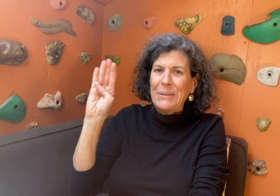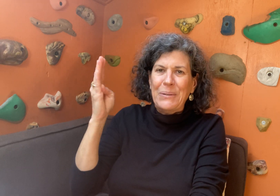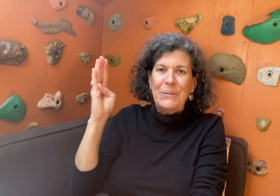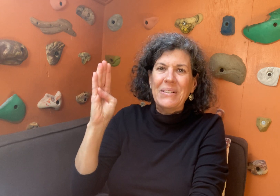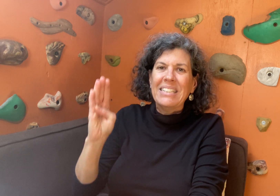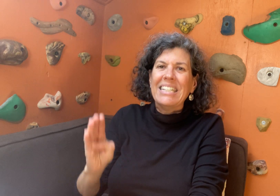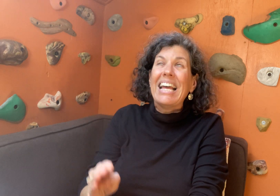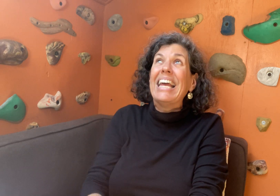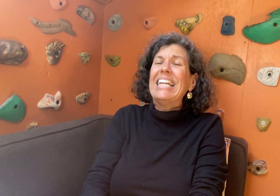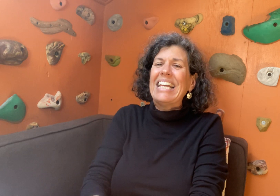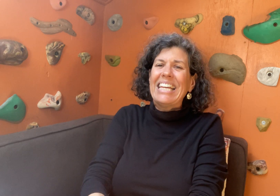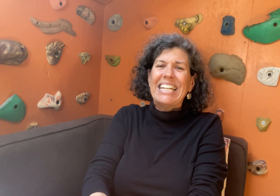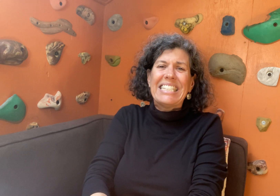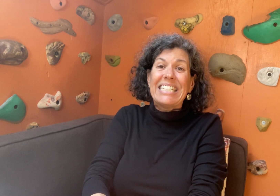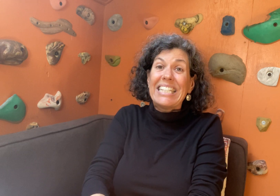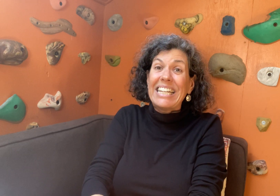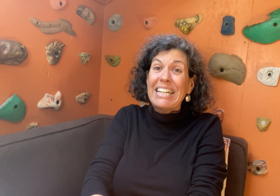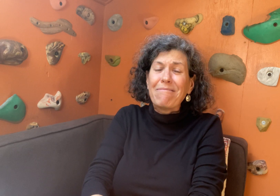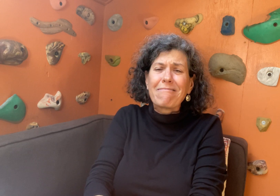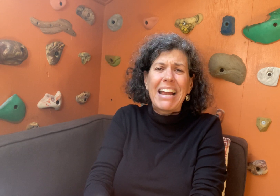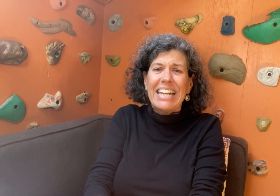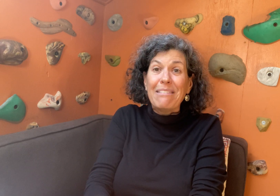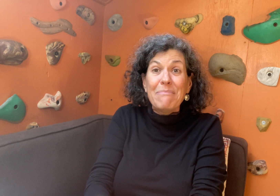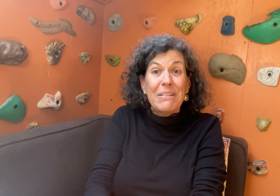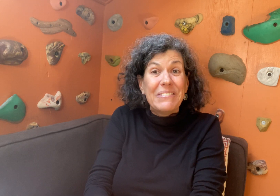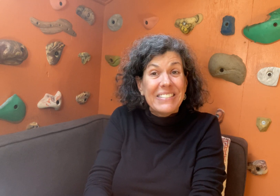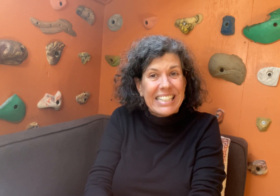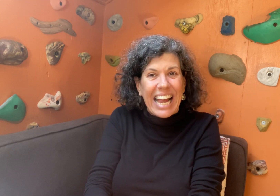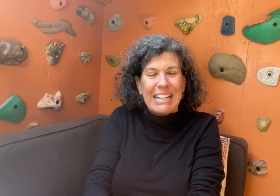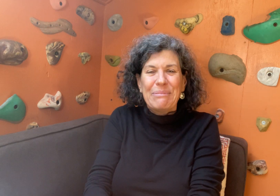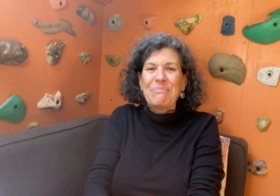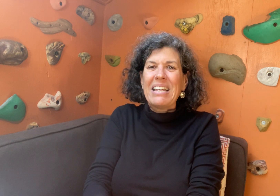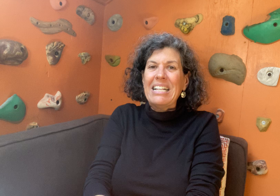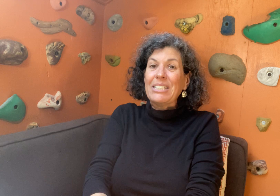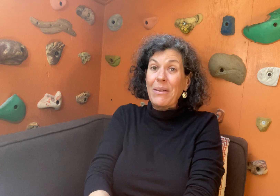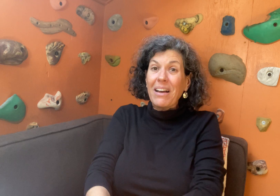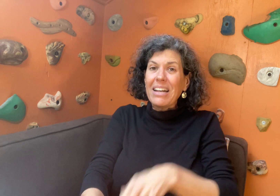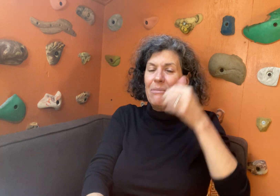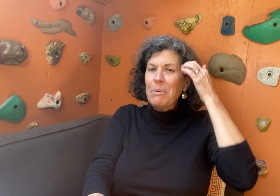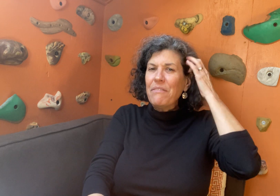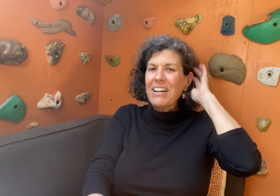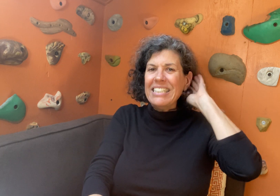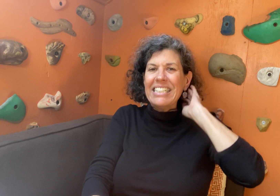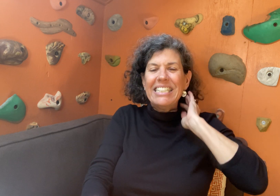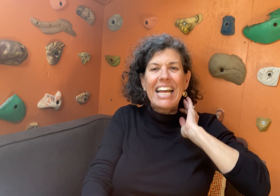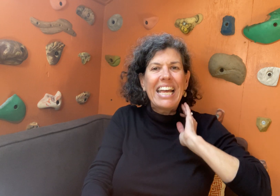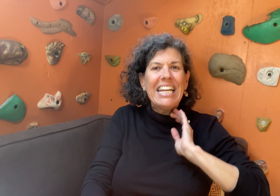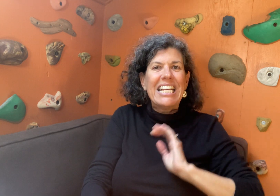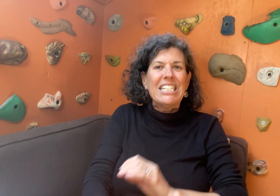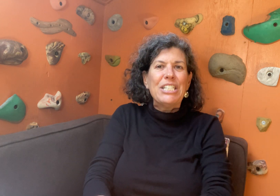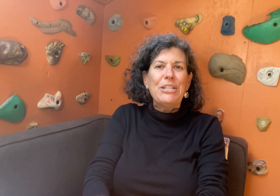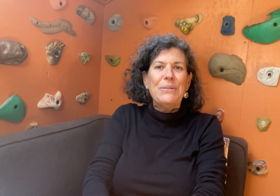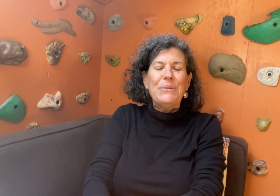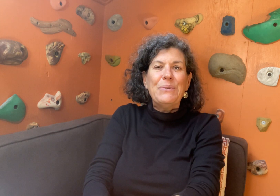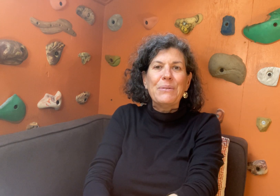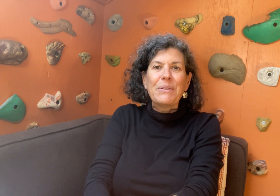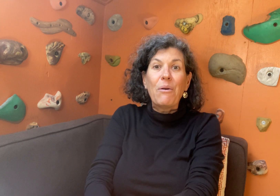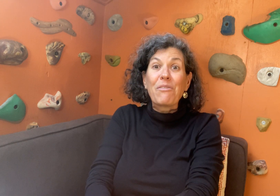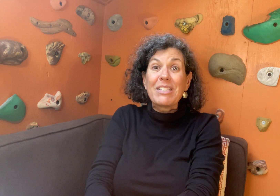blue, and it is a sunny, radiant, beautiful day. So I thought it would be fun today to go over some of